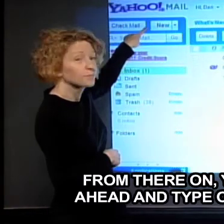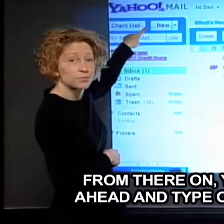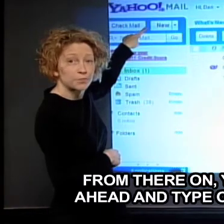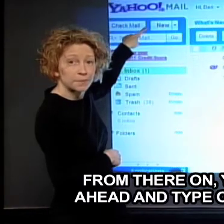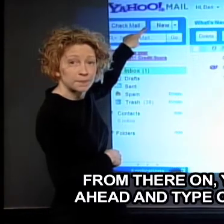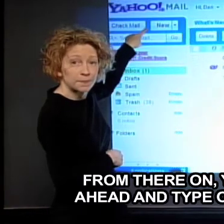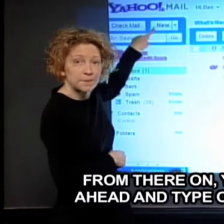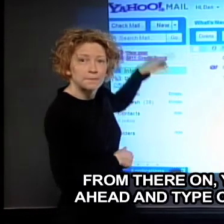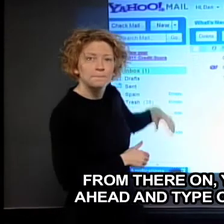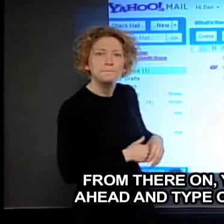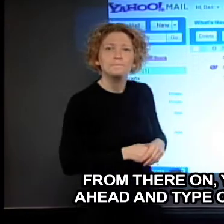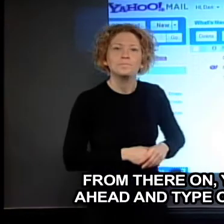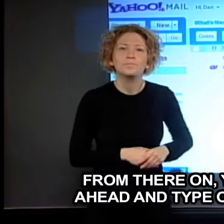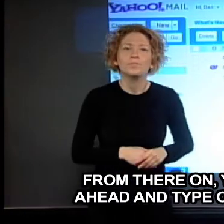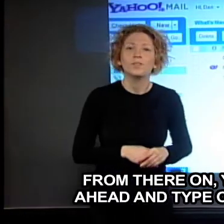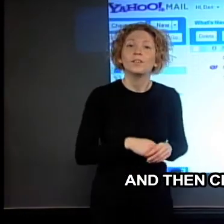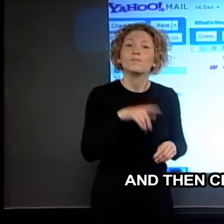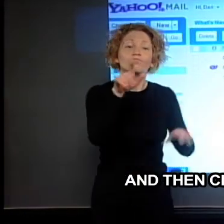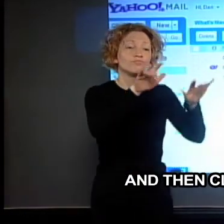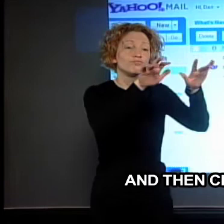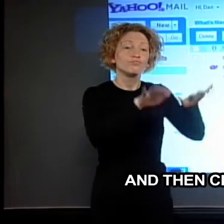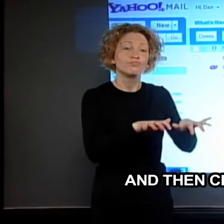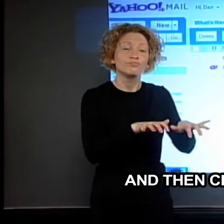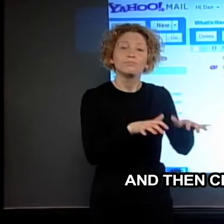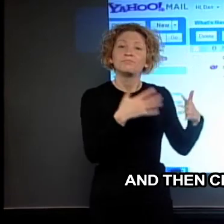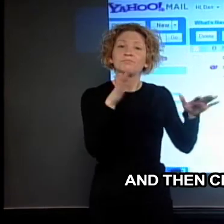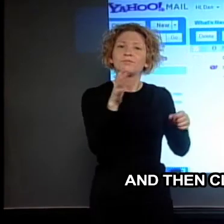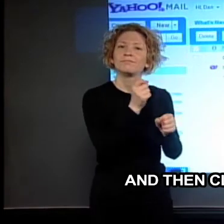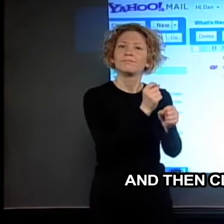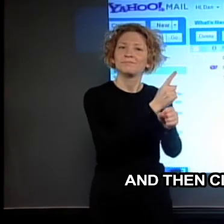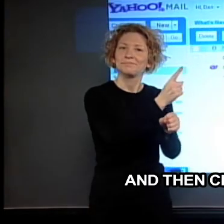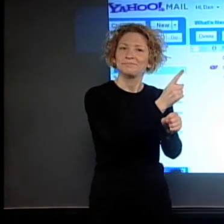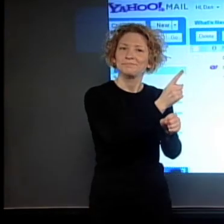From there on, you would go ahead and type out your email and then click Send.